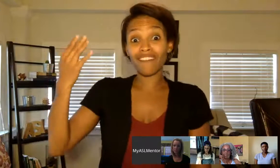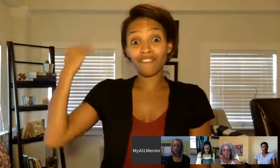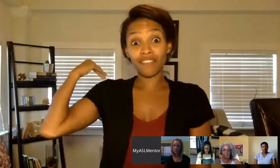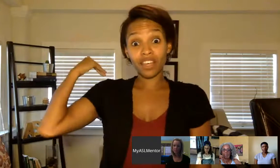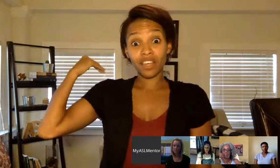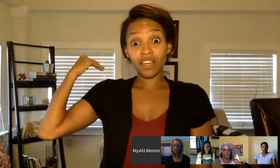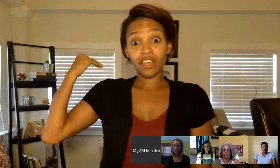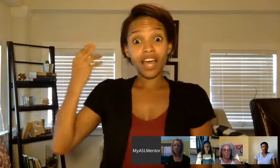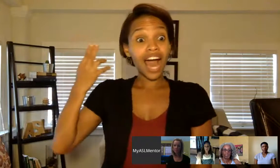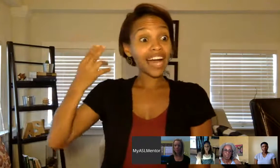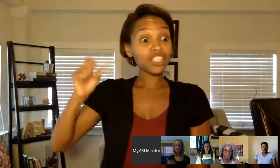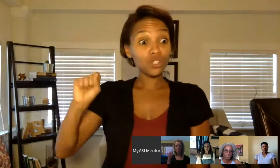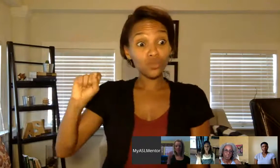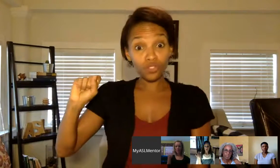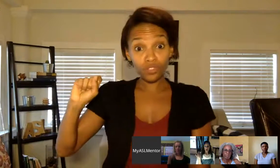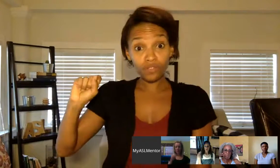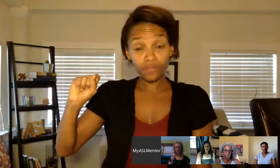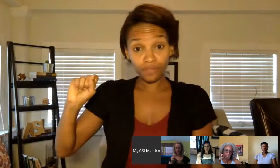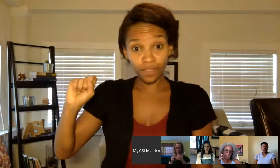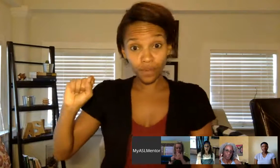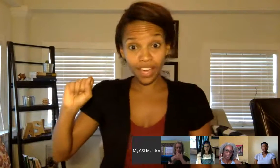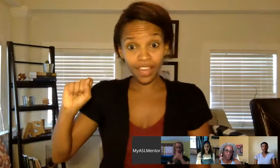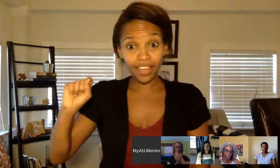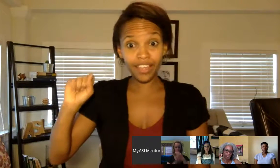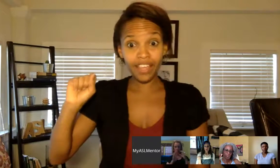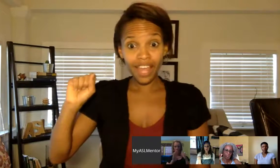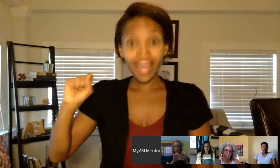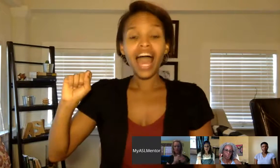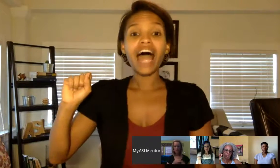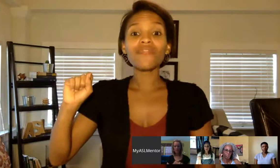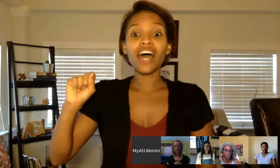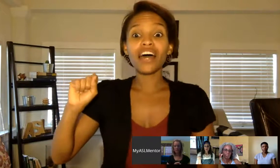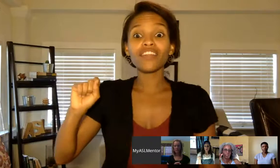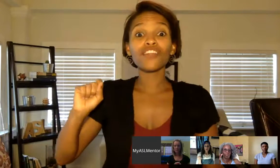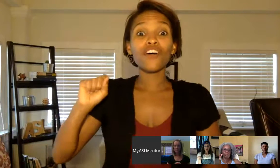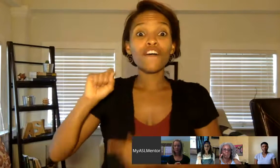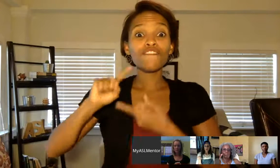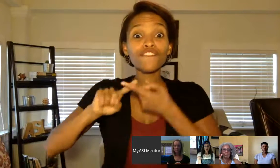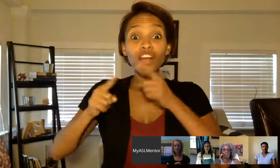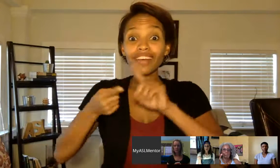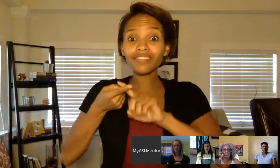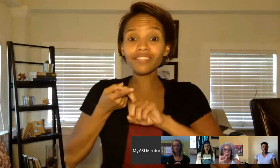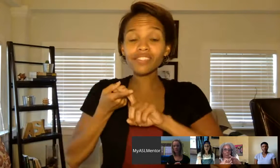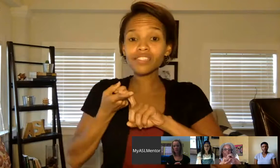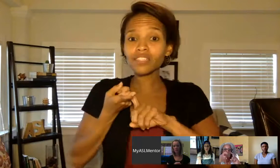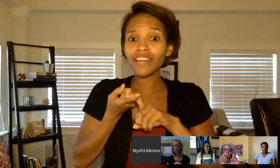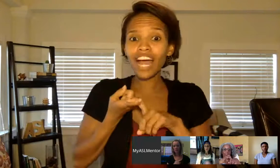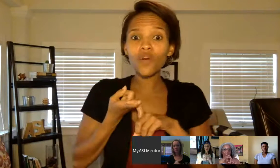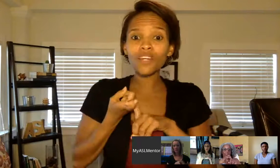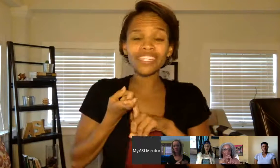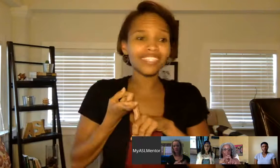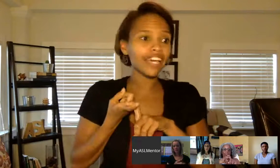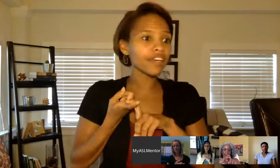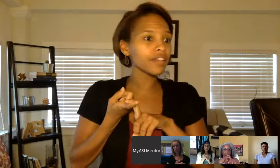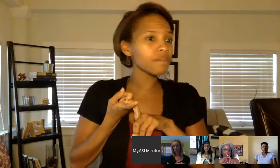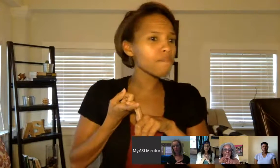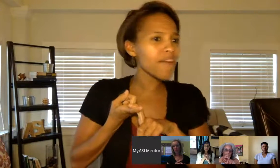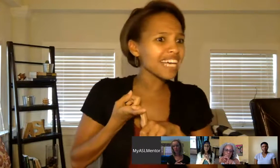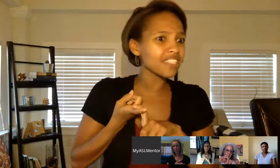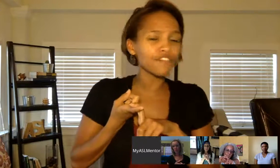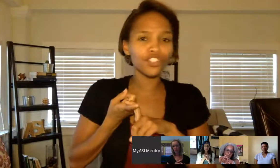we have high school, okay, and then friends, and how are we going to